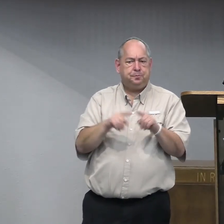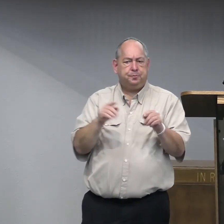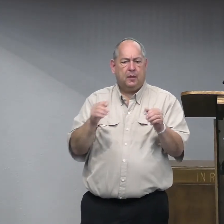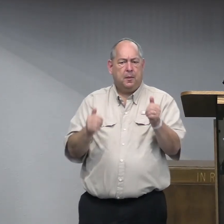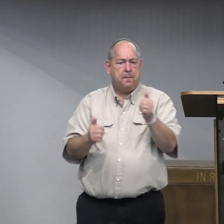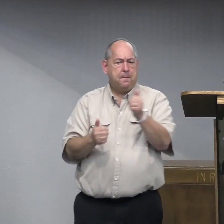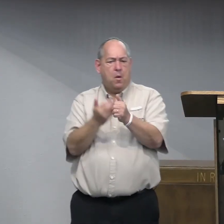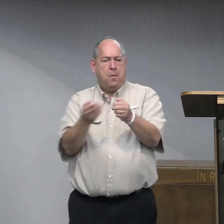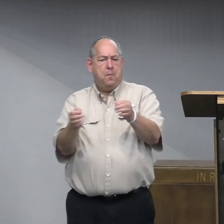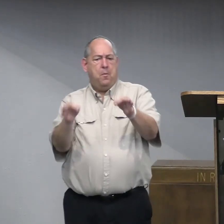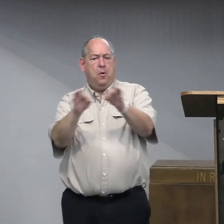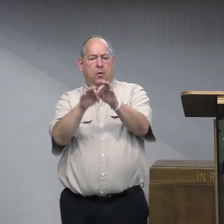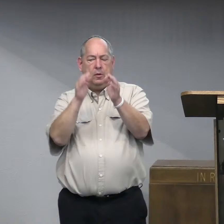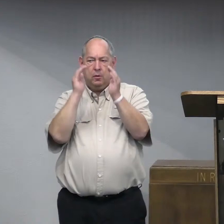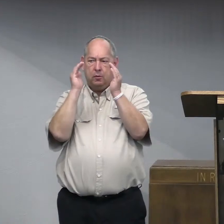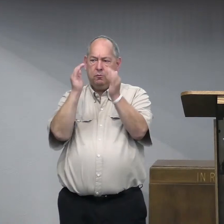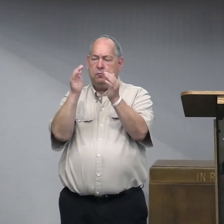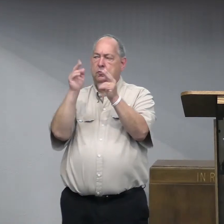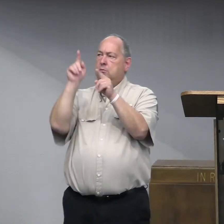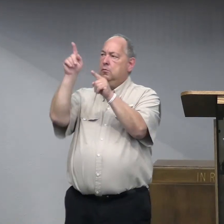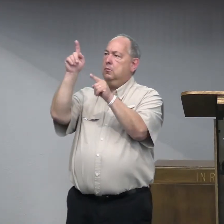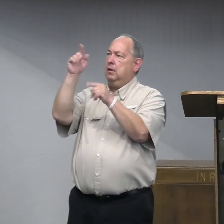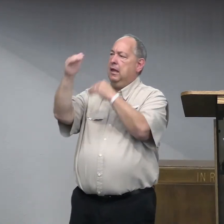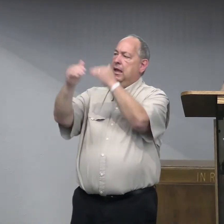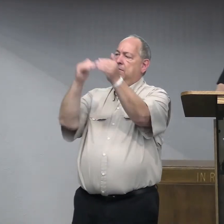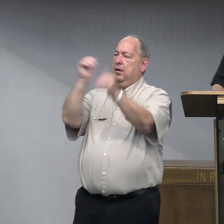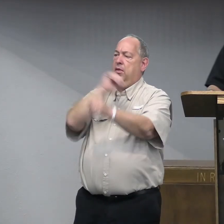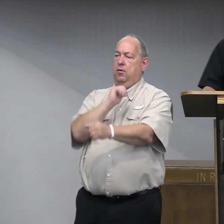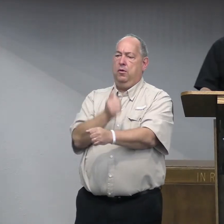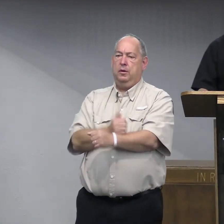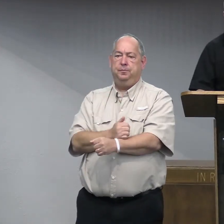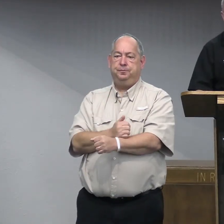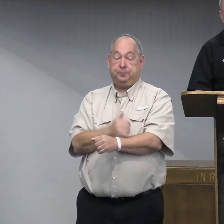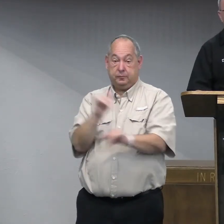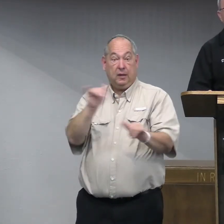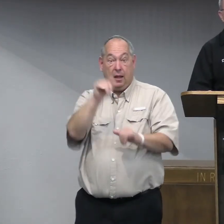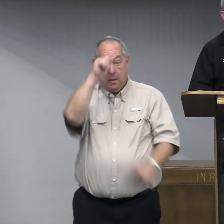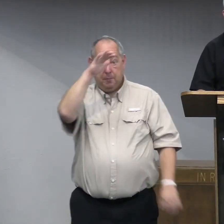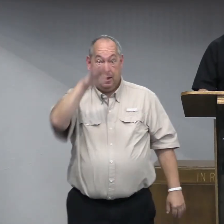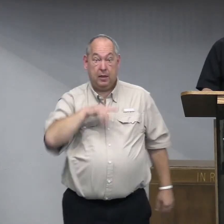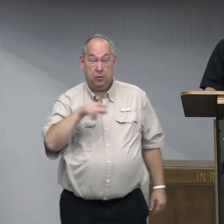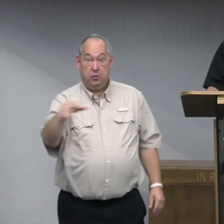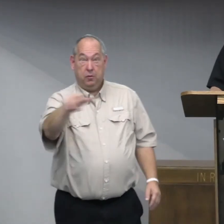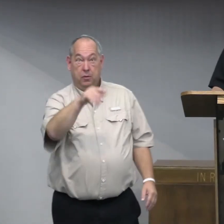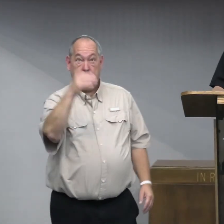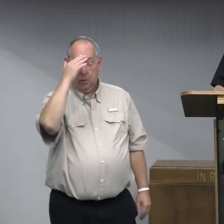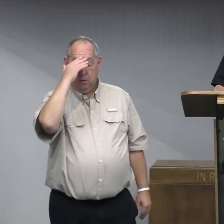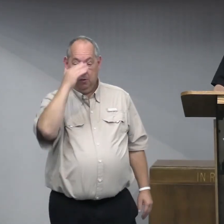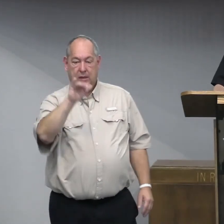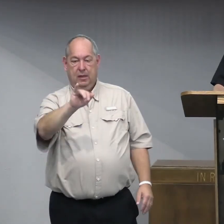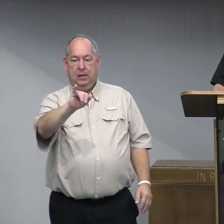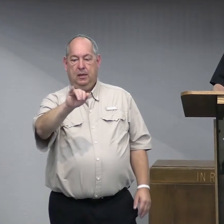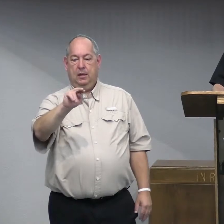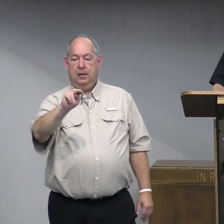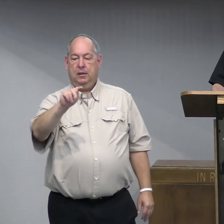concern was his heavenly authority. He was also a man, as you know, of